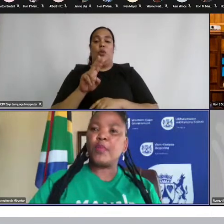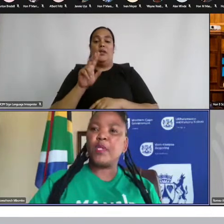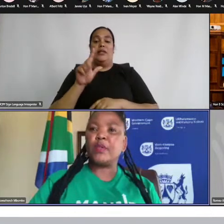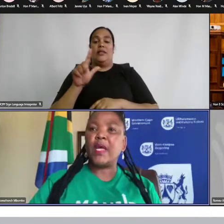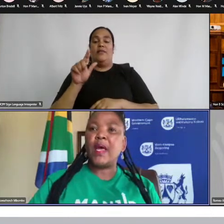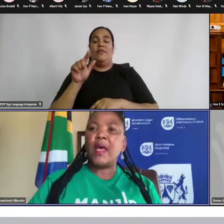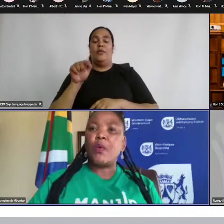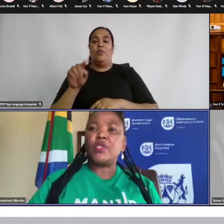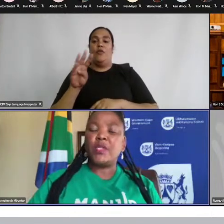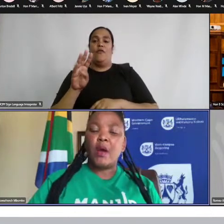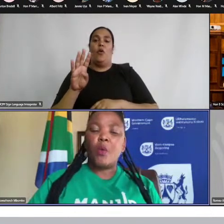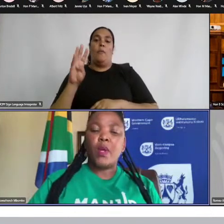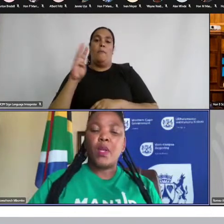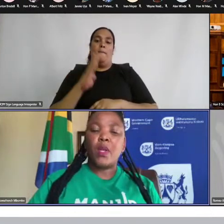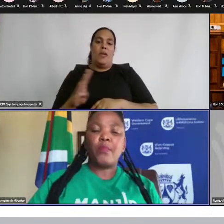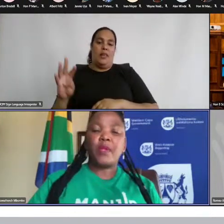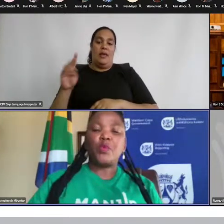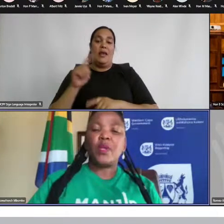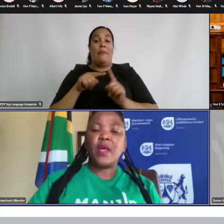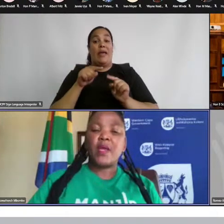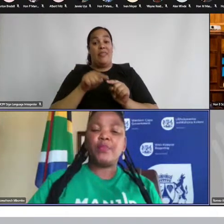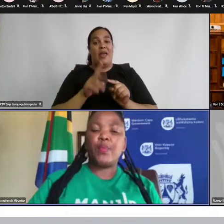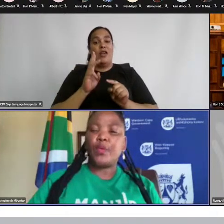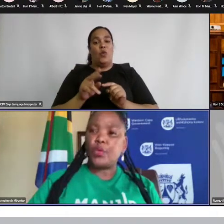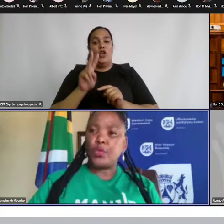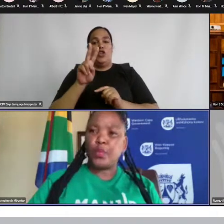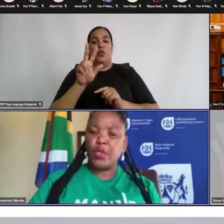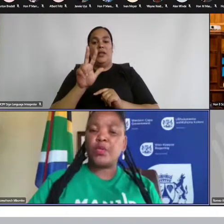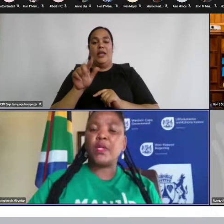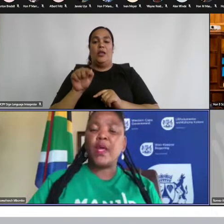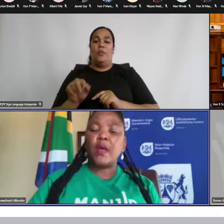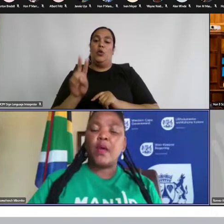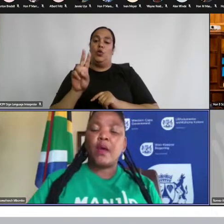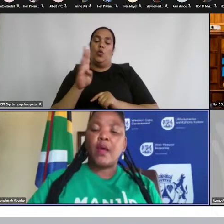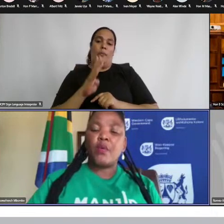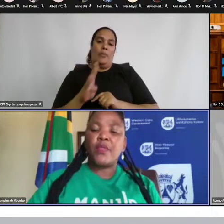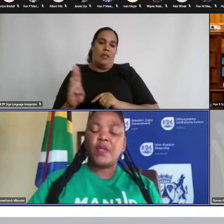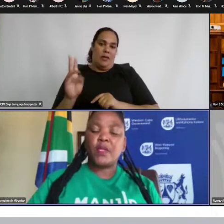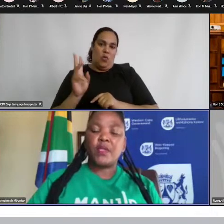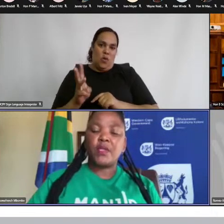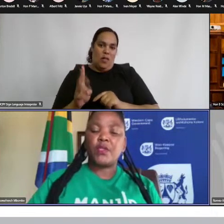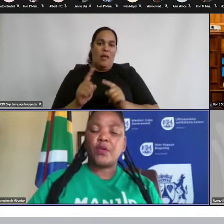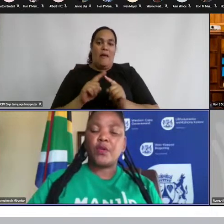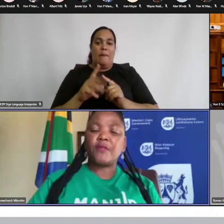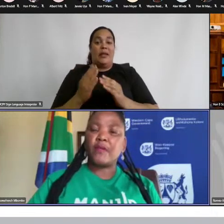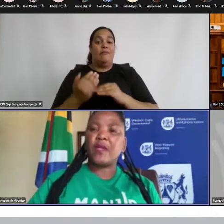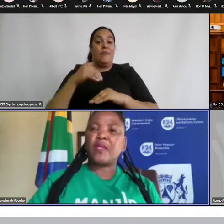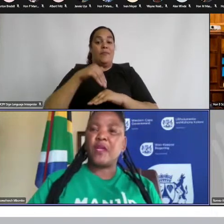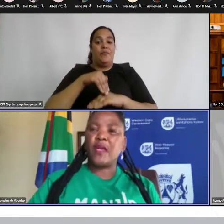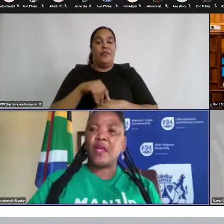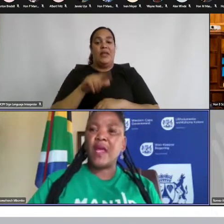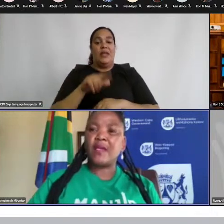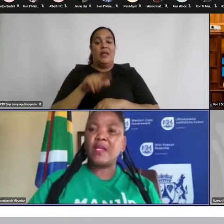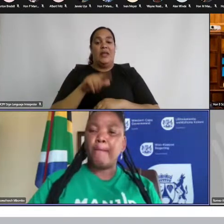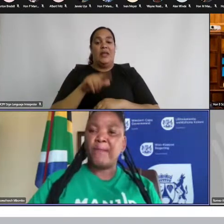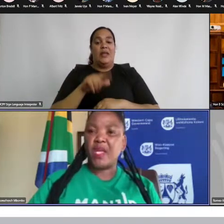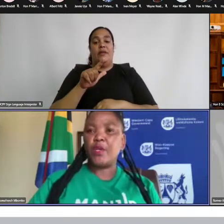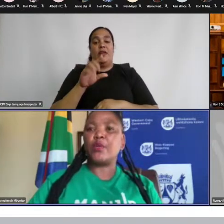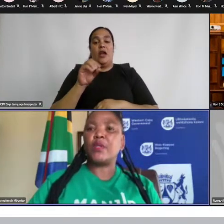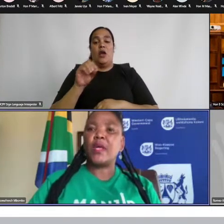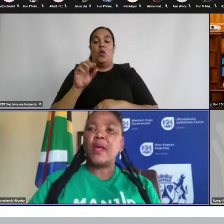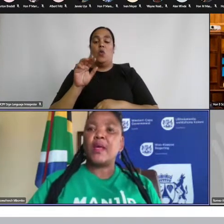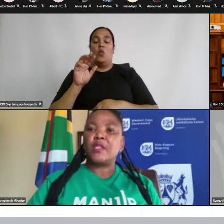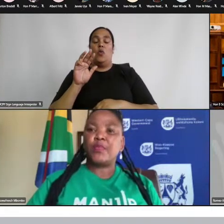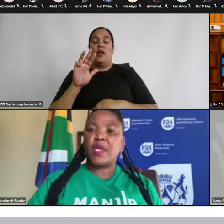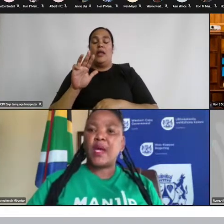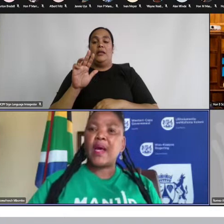27.4 billion, which now will be 28.2 billion. With an increase of 798